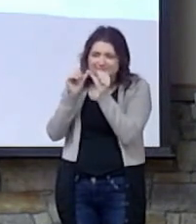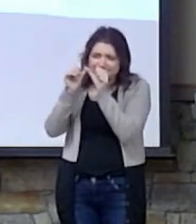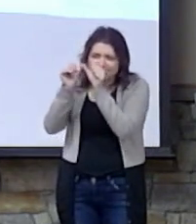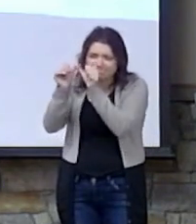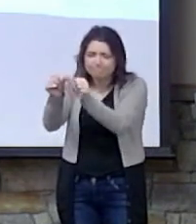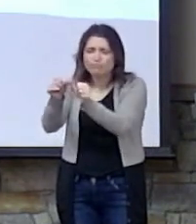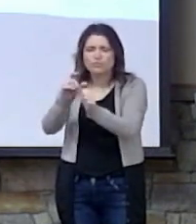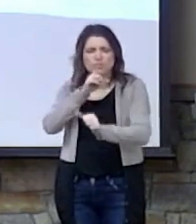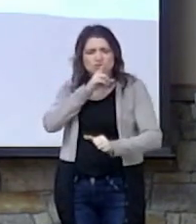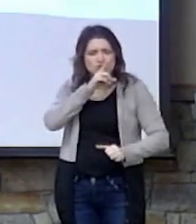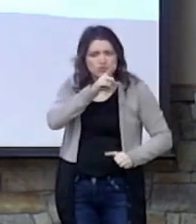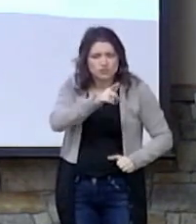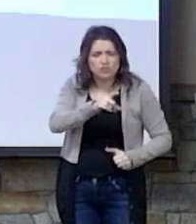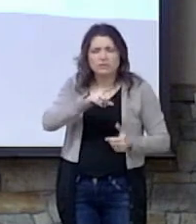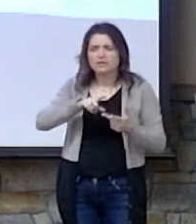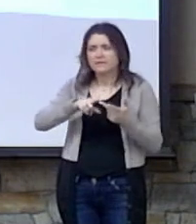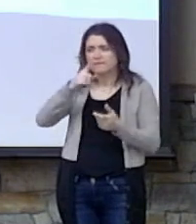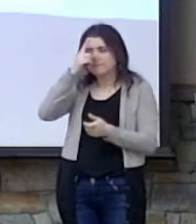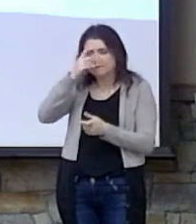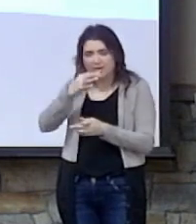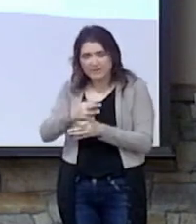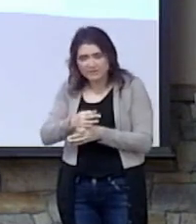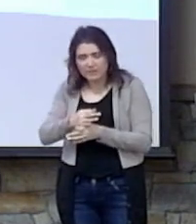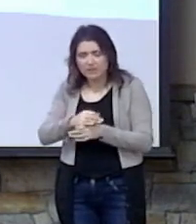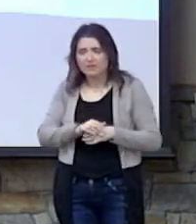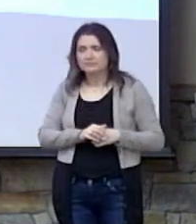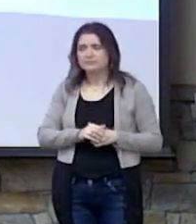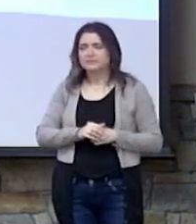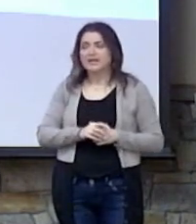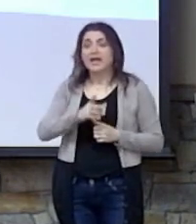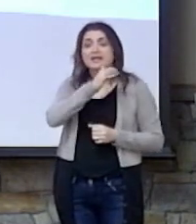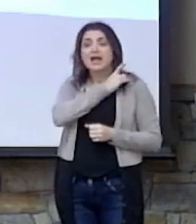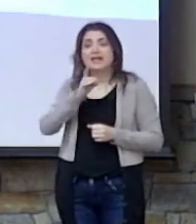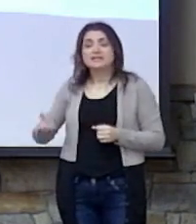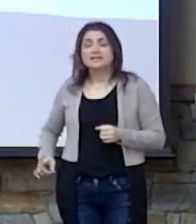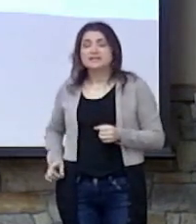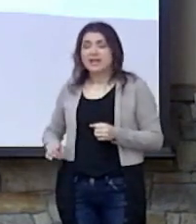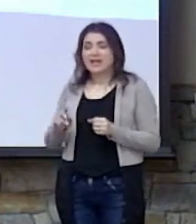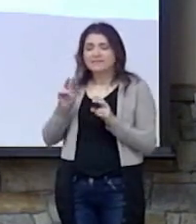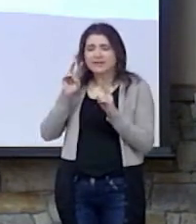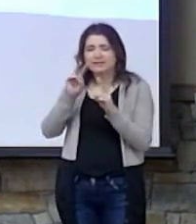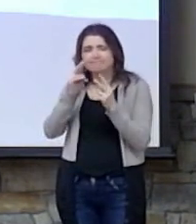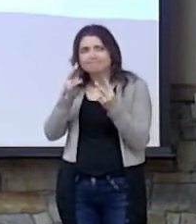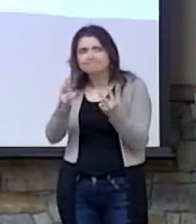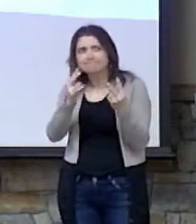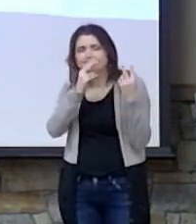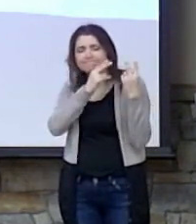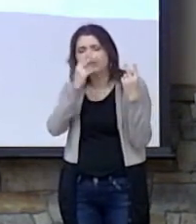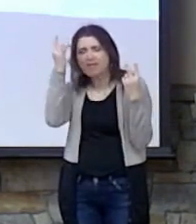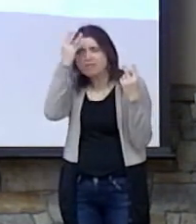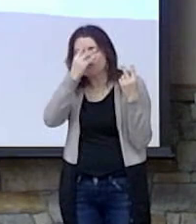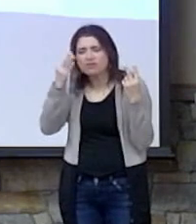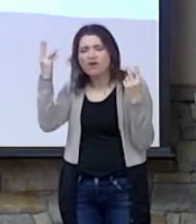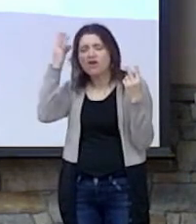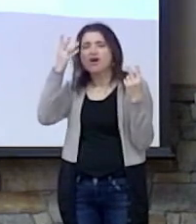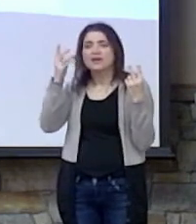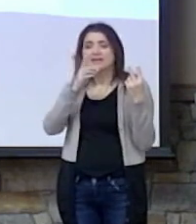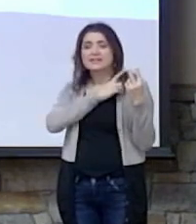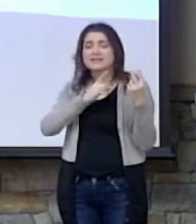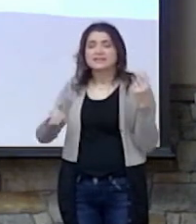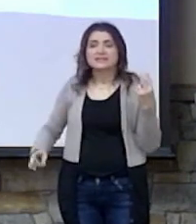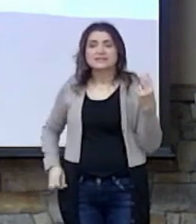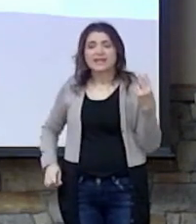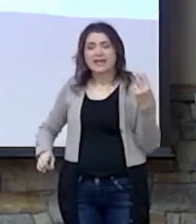sure, faithful love. And as David reflects on that thought, what we see is David casts the net wider than he has